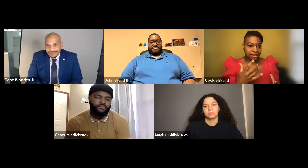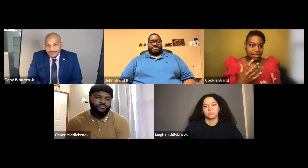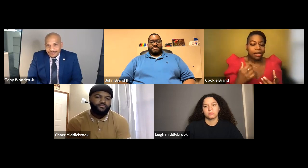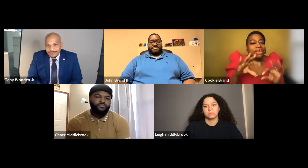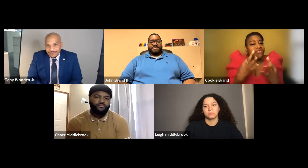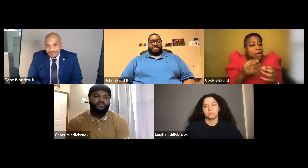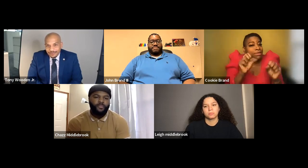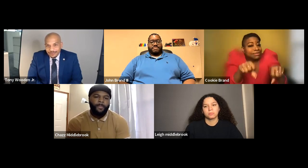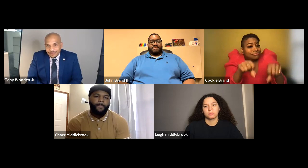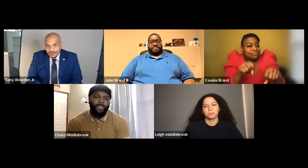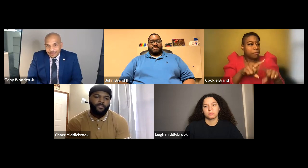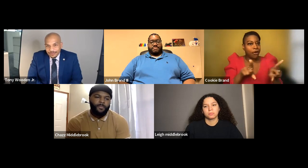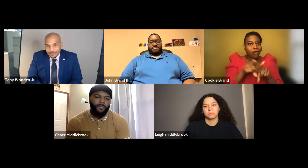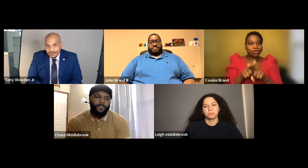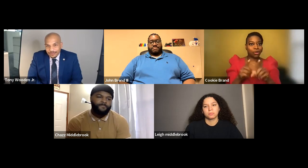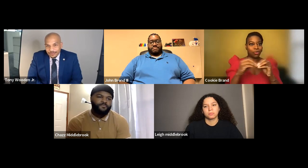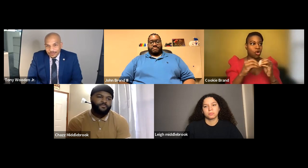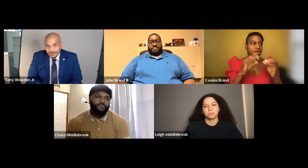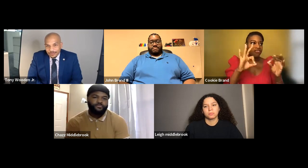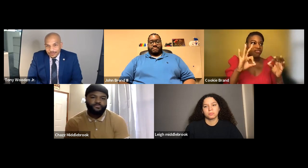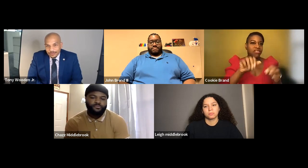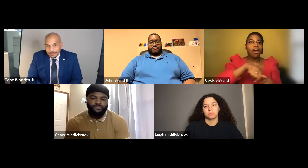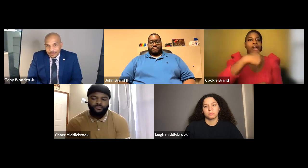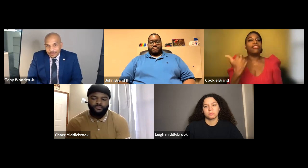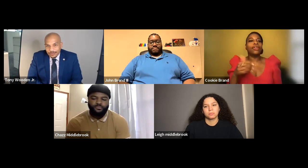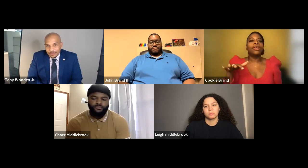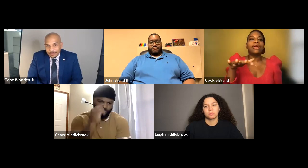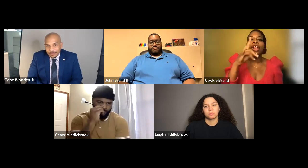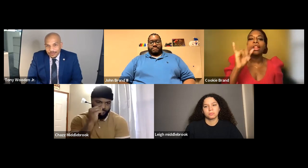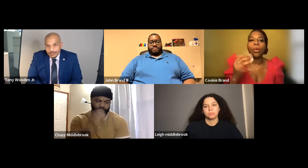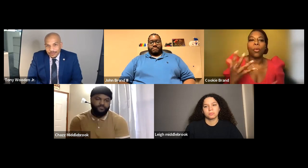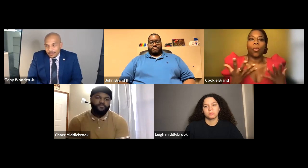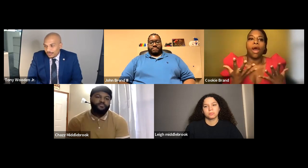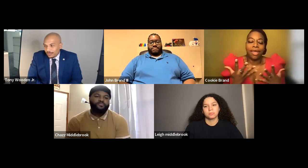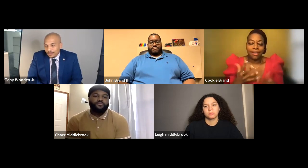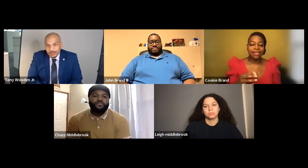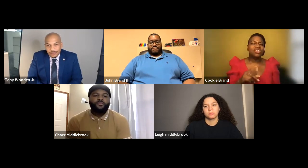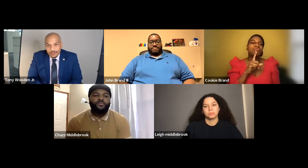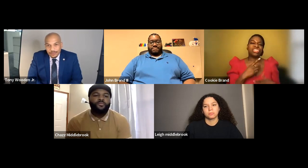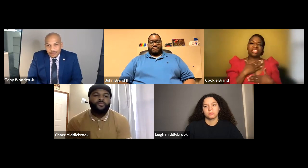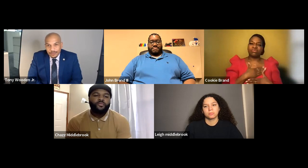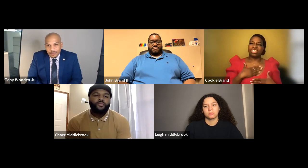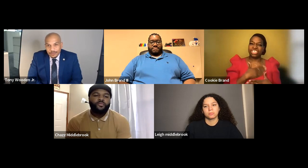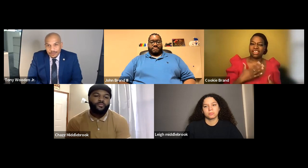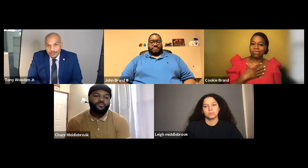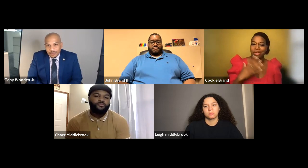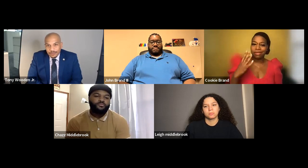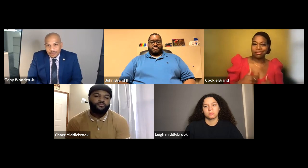I wanted more of that, you know. My family was a great start, but I wanted more of other areas. And I